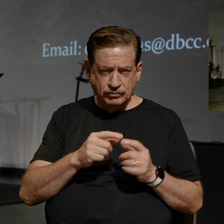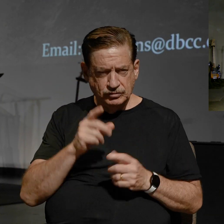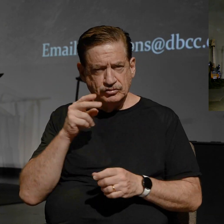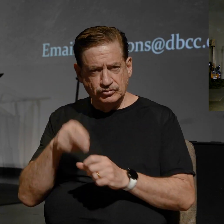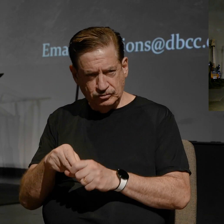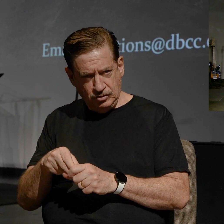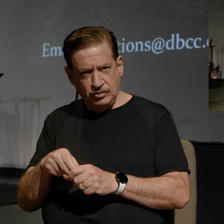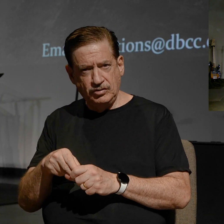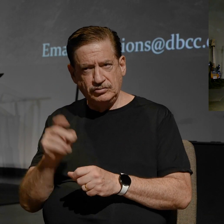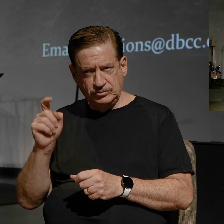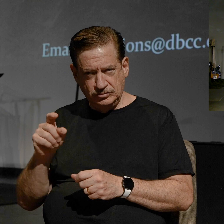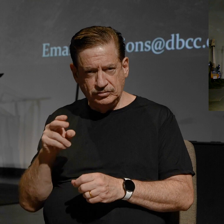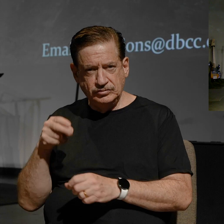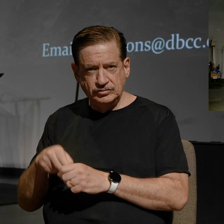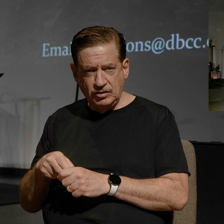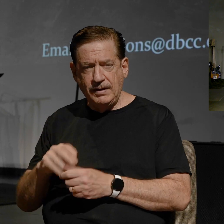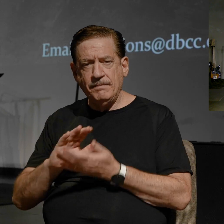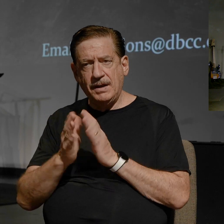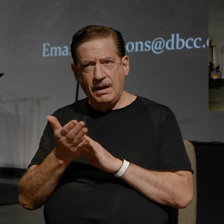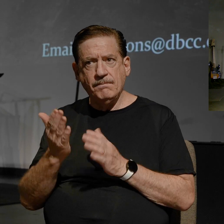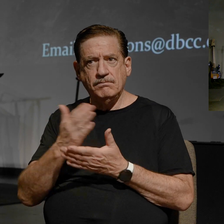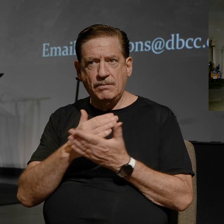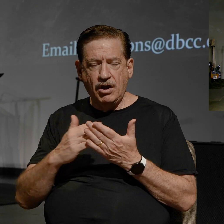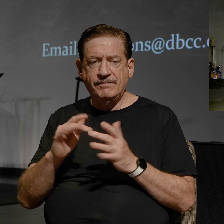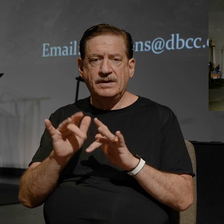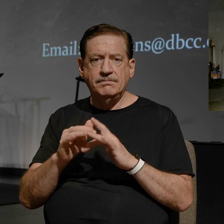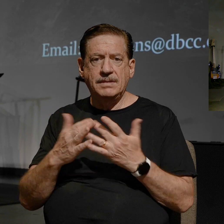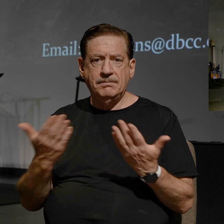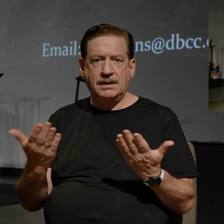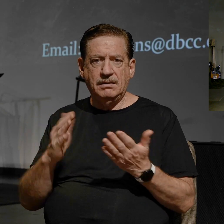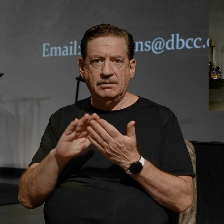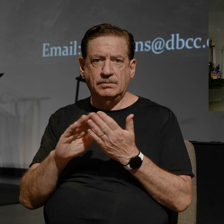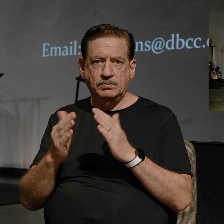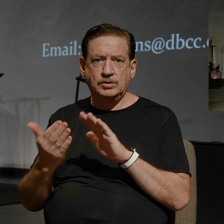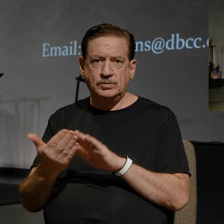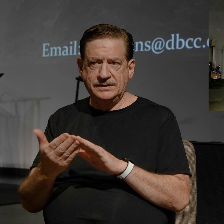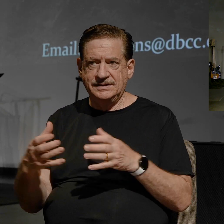in. Become part of a biblical community.